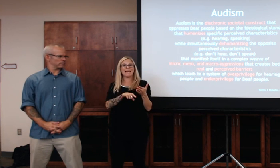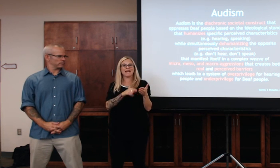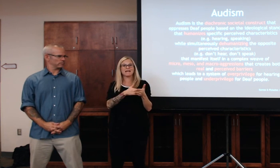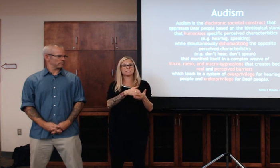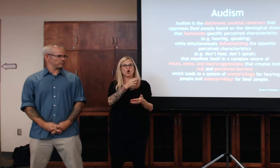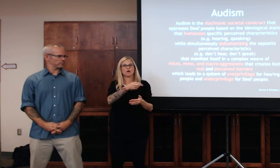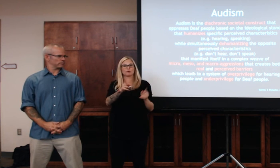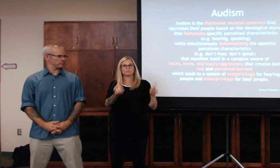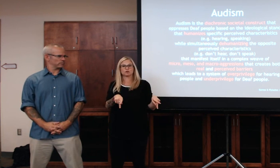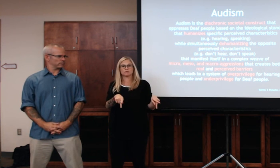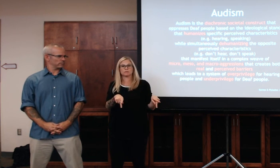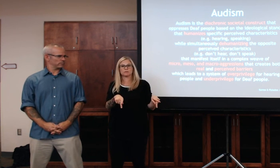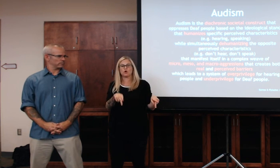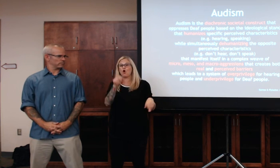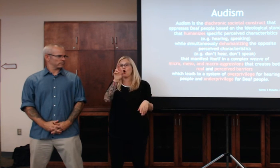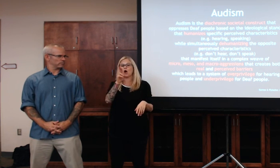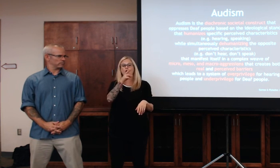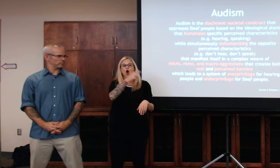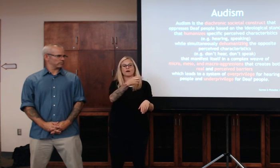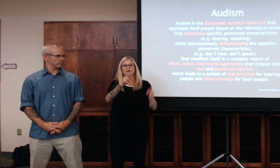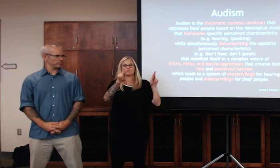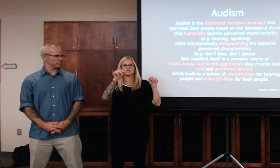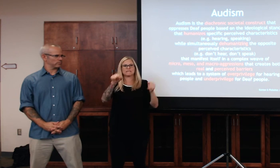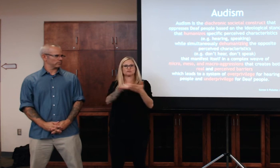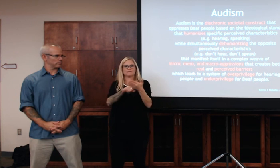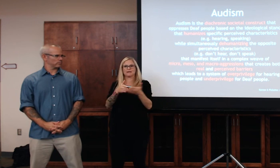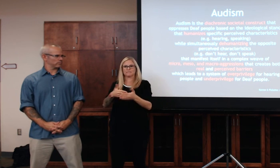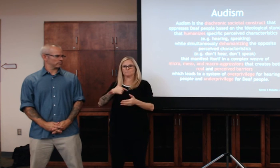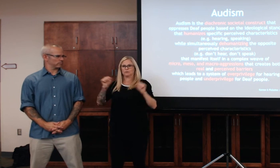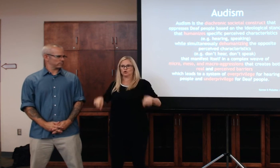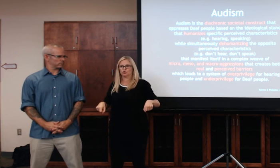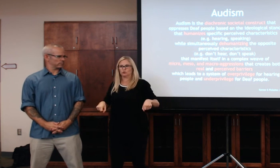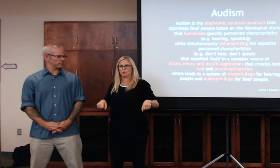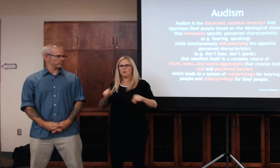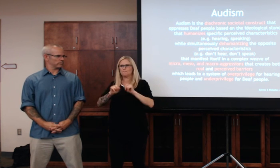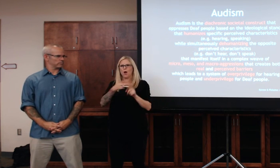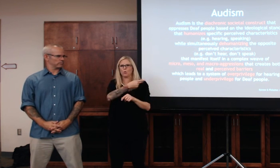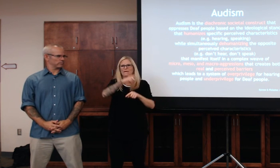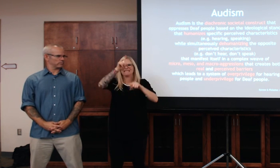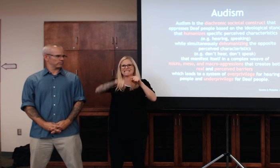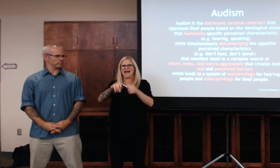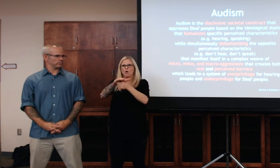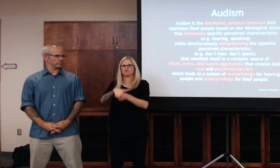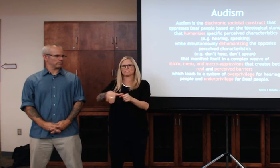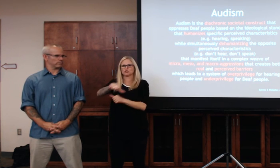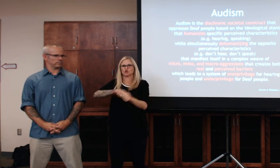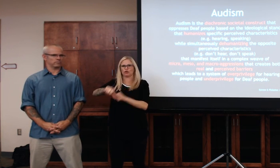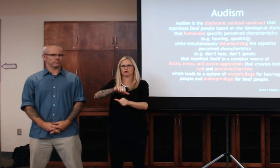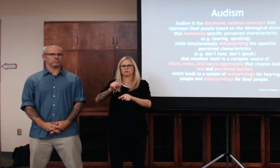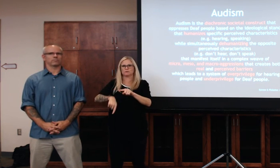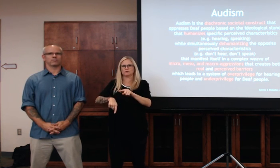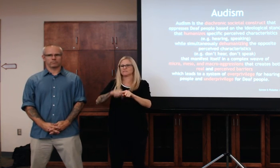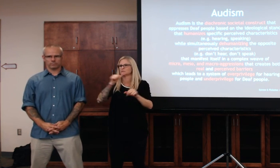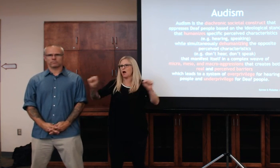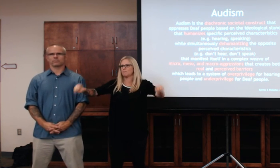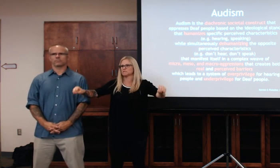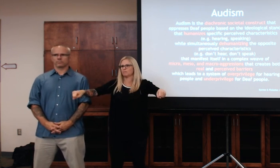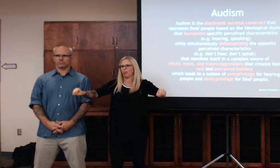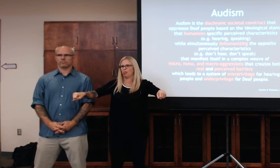I could discriminate against a hard of hearing person, or a hard of hearing person can discriminate against me, but we cannot oppress each other. That is not